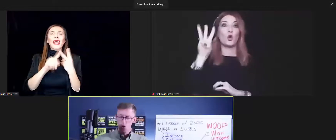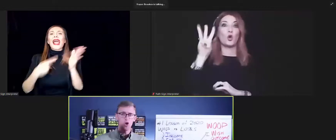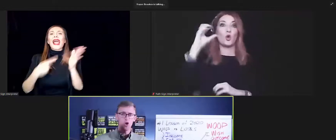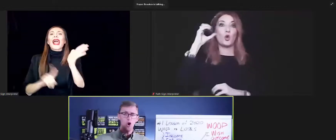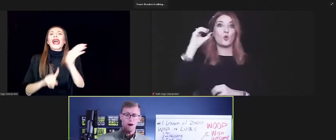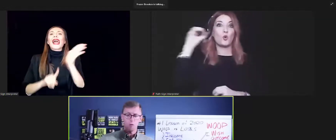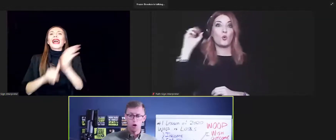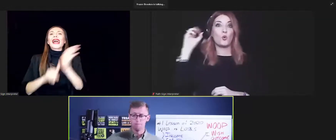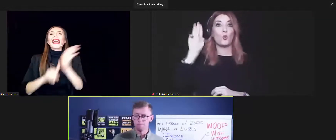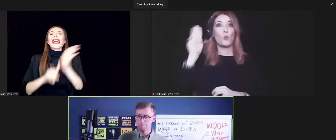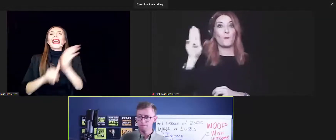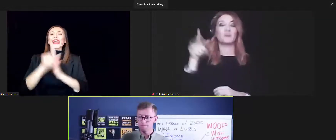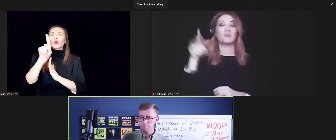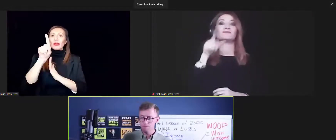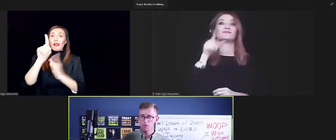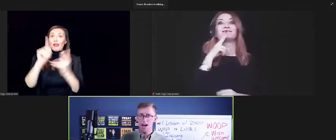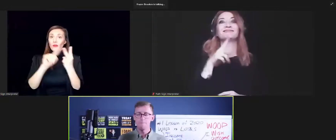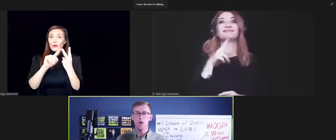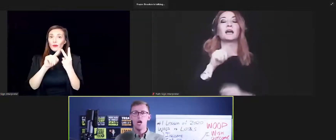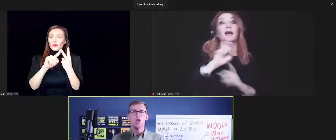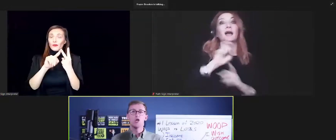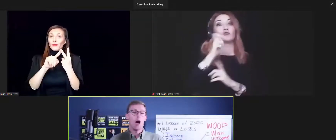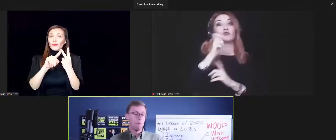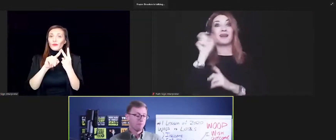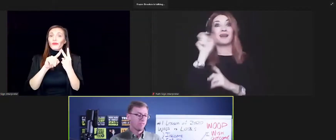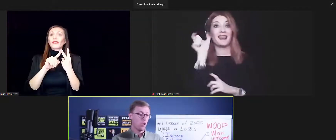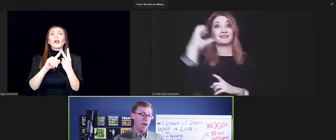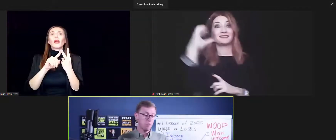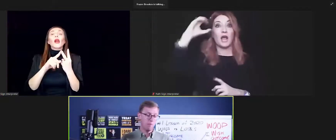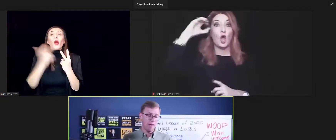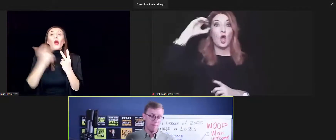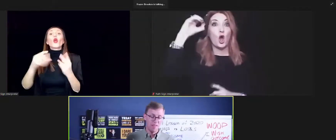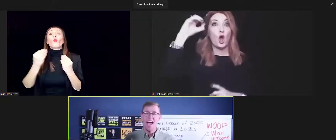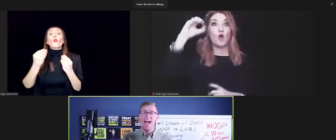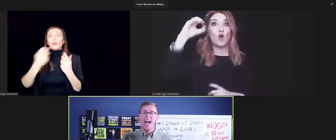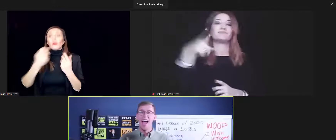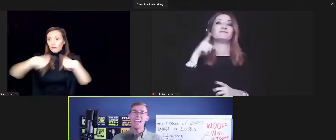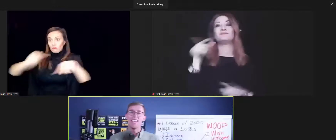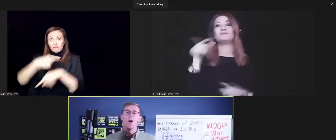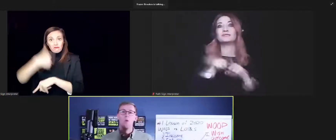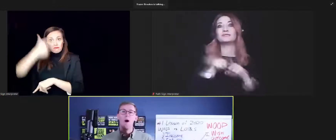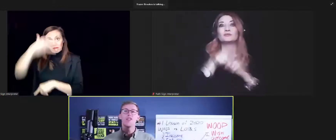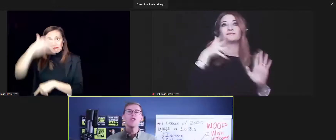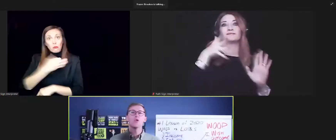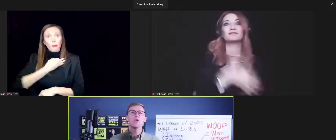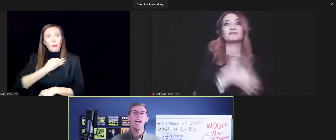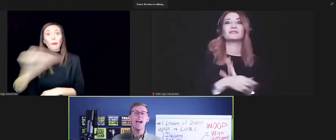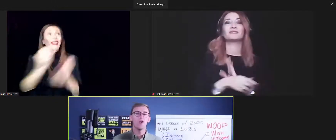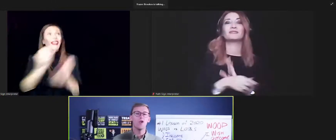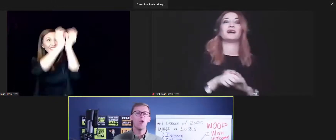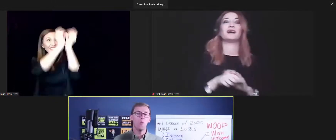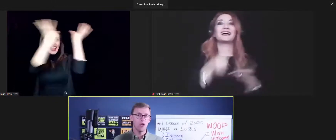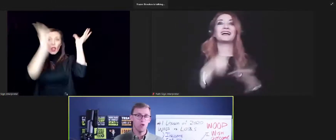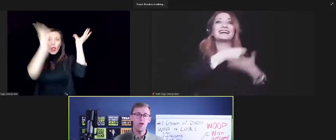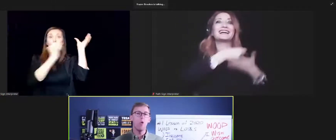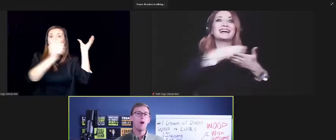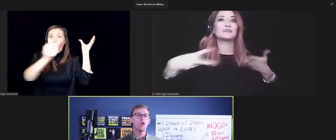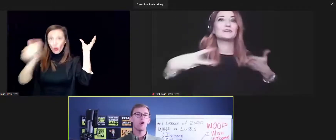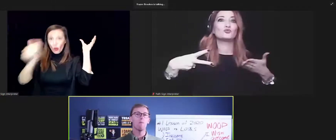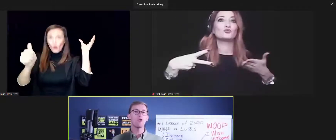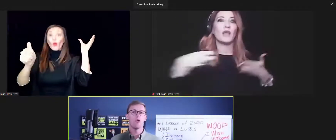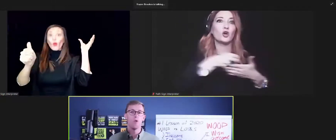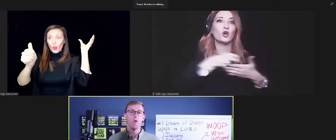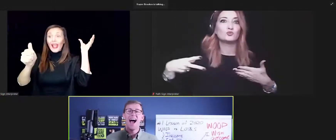or your outcome, right? So the question will be, hey, when you get your wish, when your wish